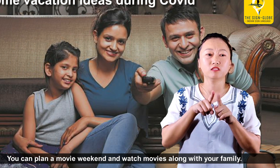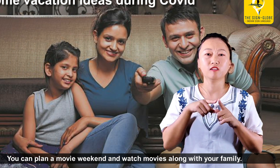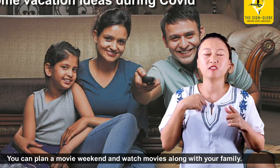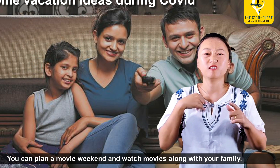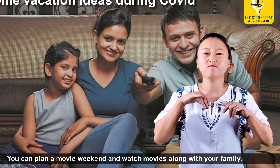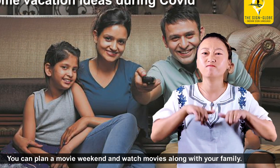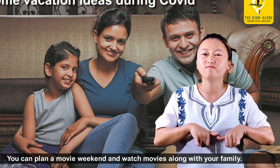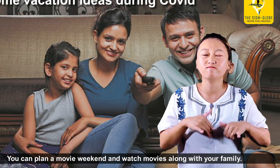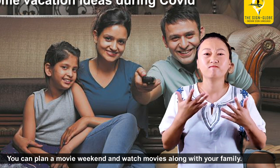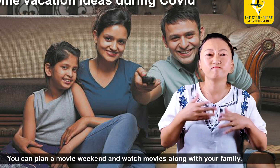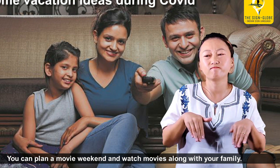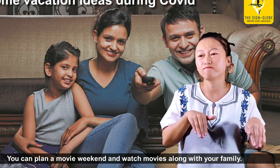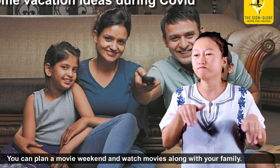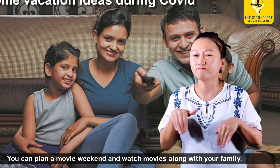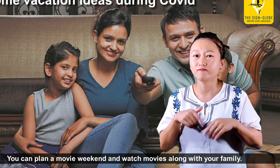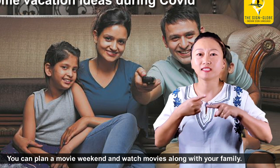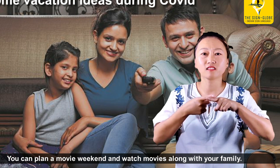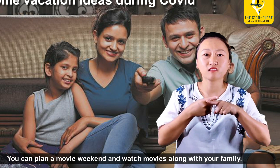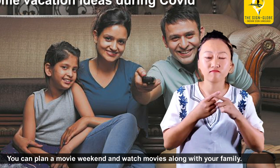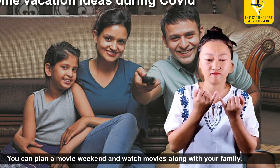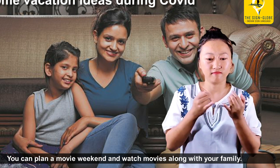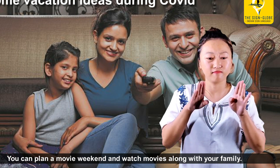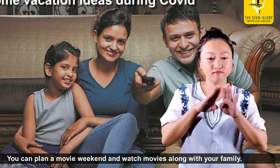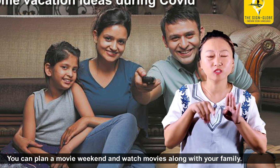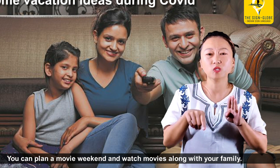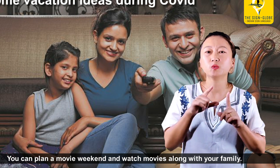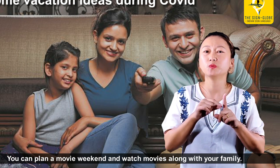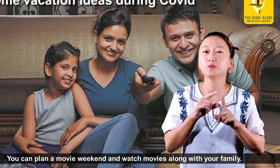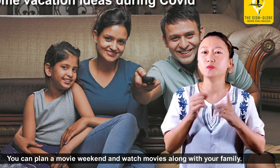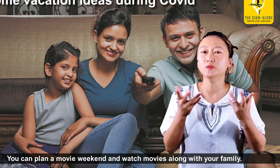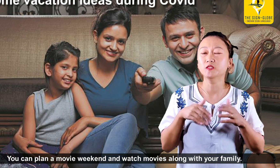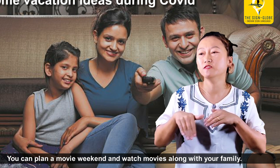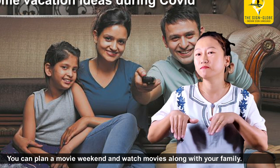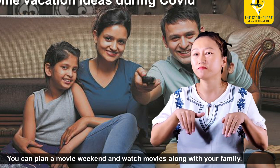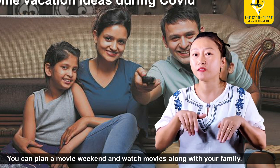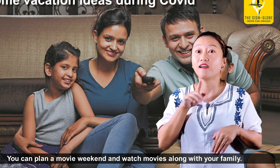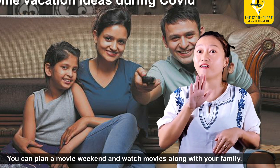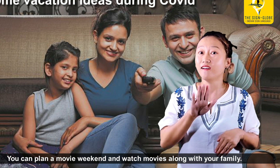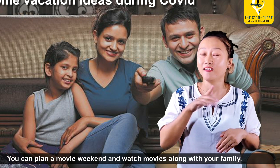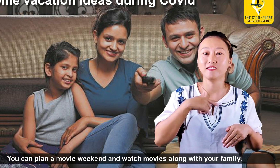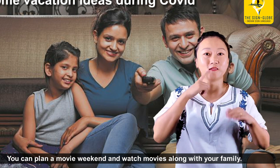You can plan a movie weekend and watch movies along with your family.